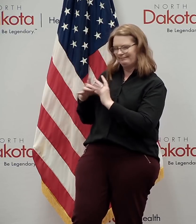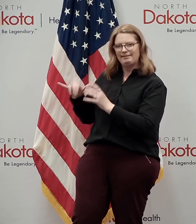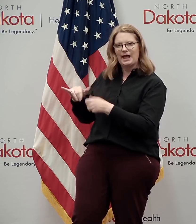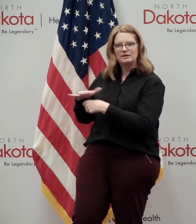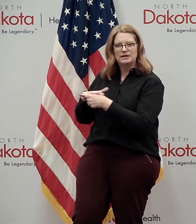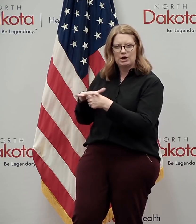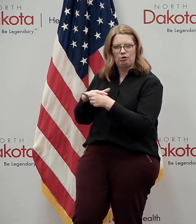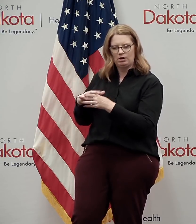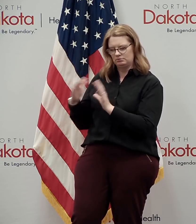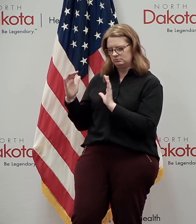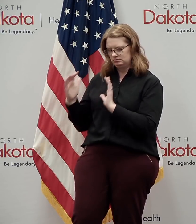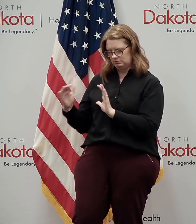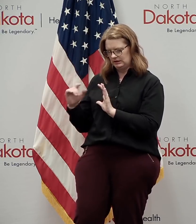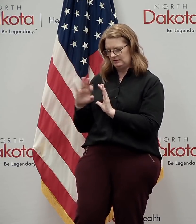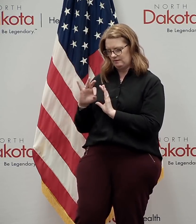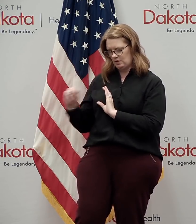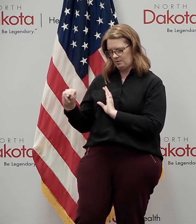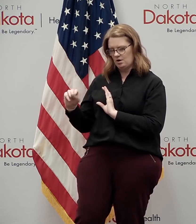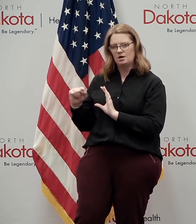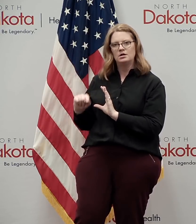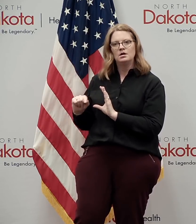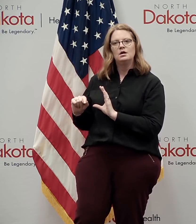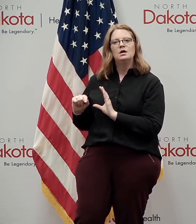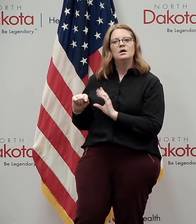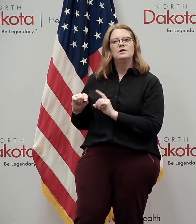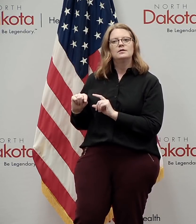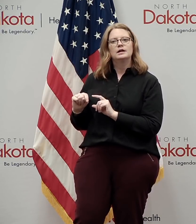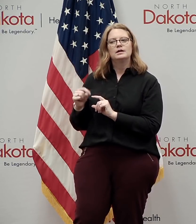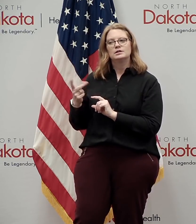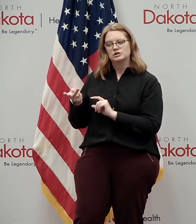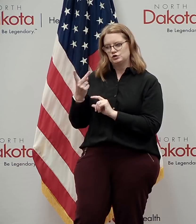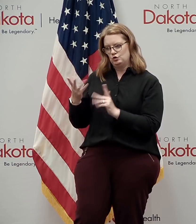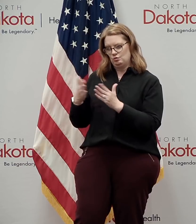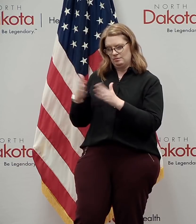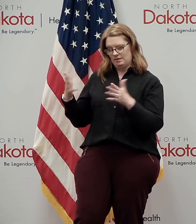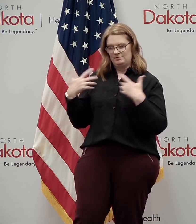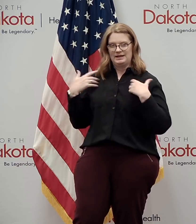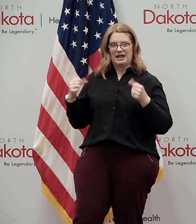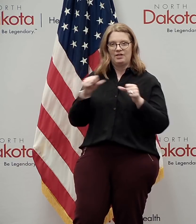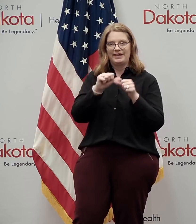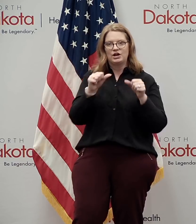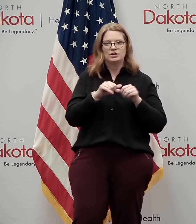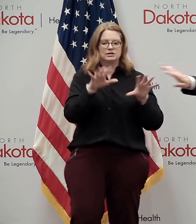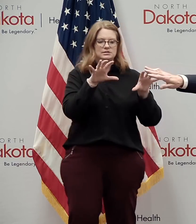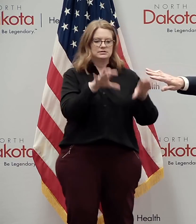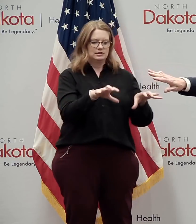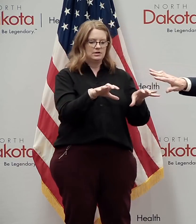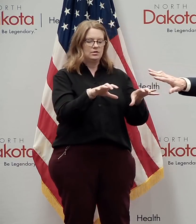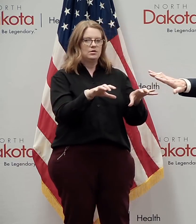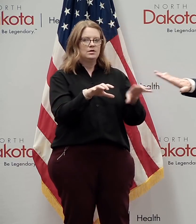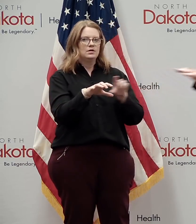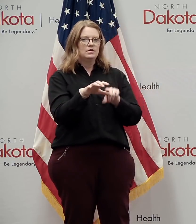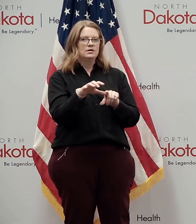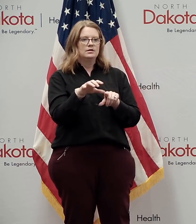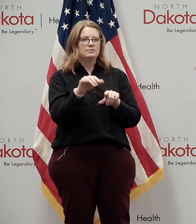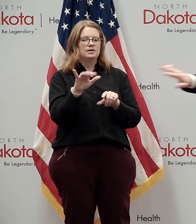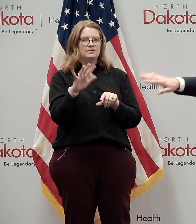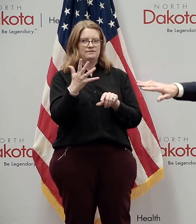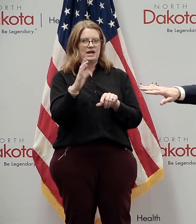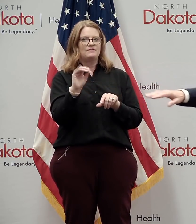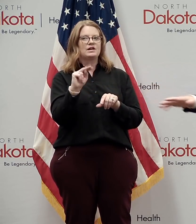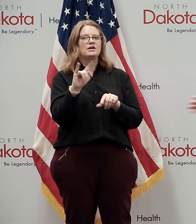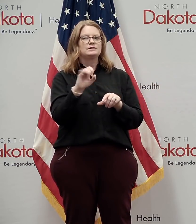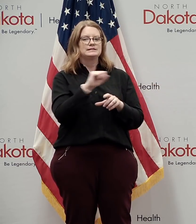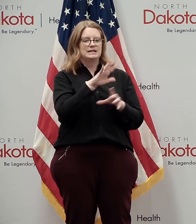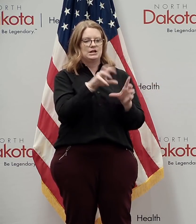area. We think even though we've got two public health areas here, there's public health that serves about 5 counties, including